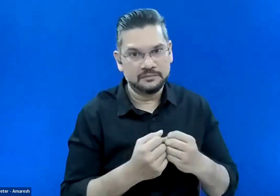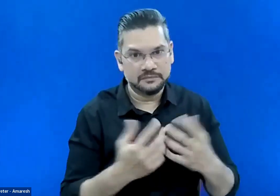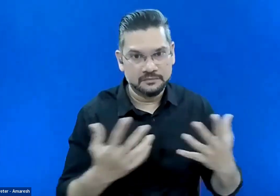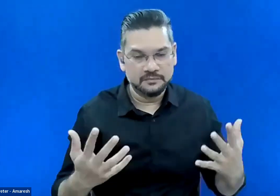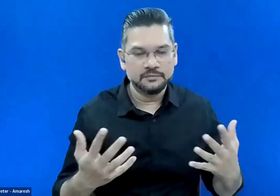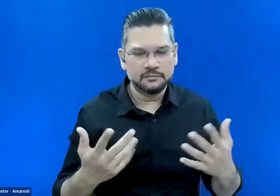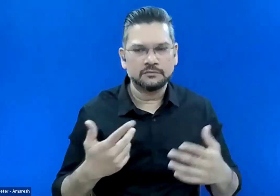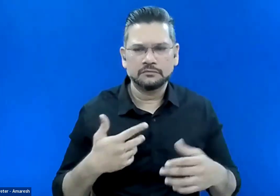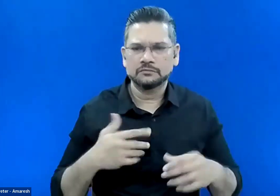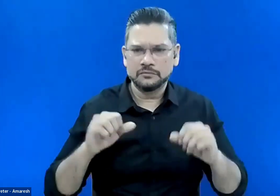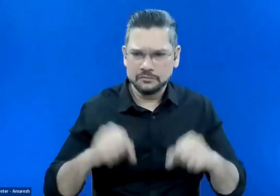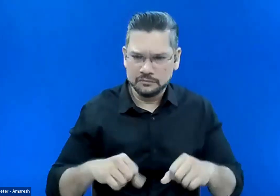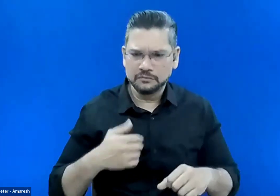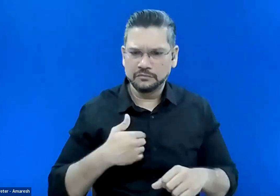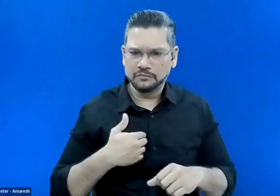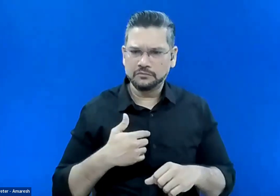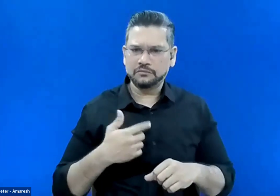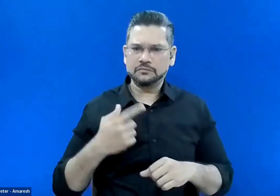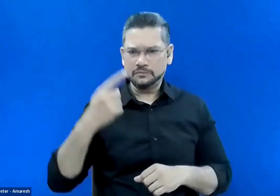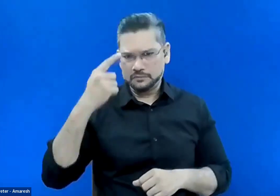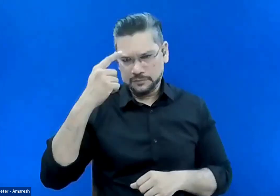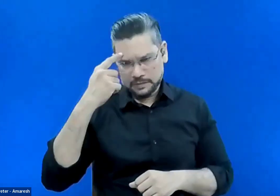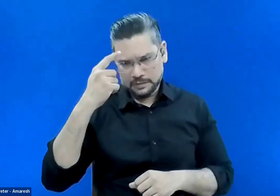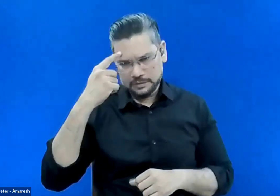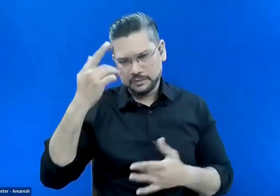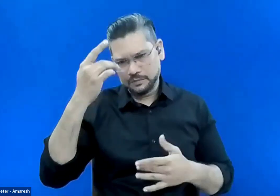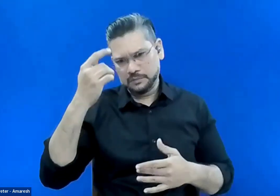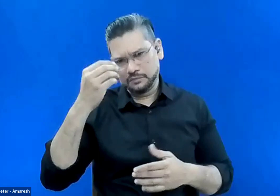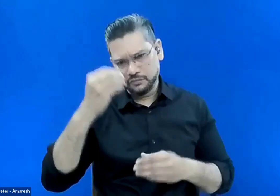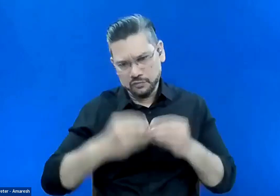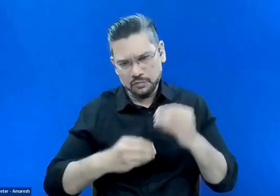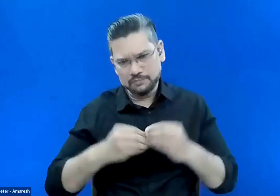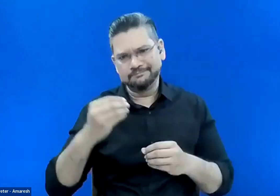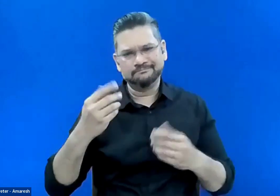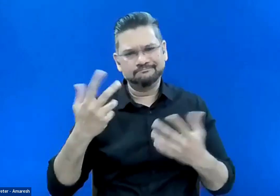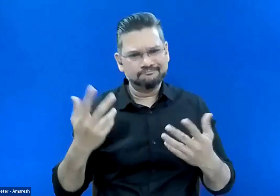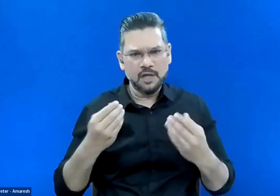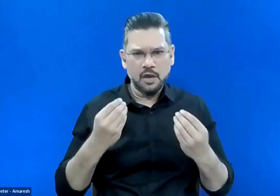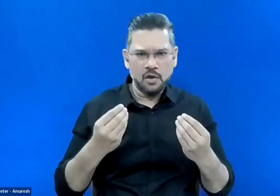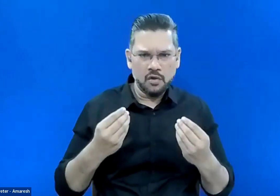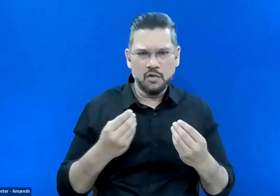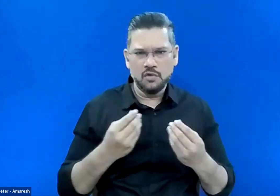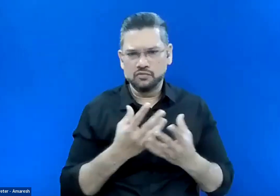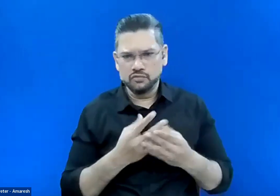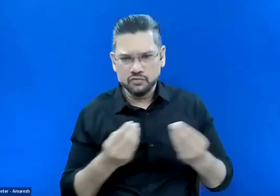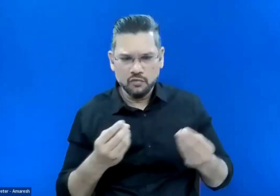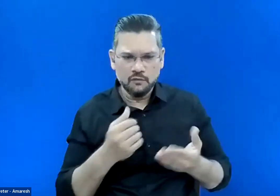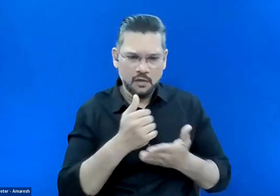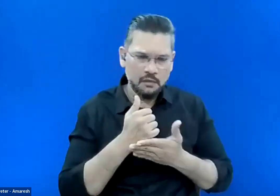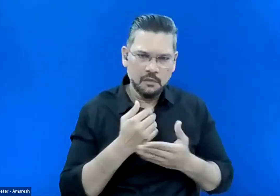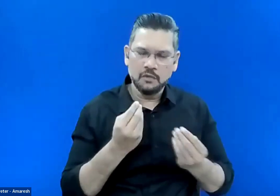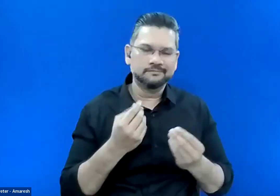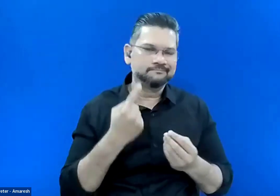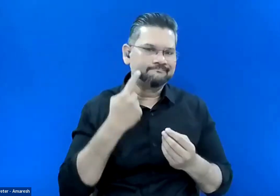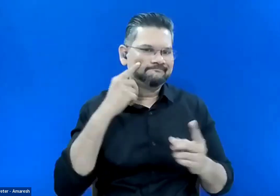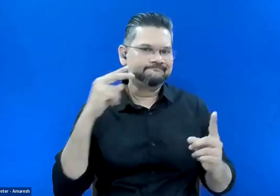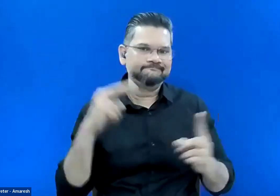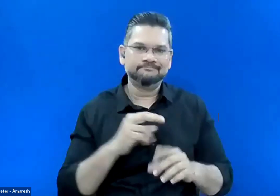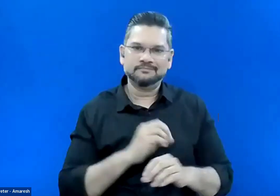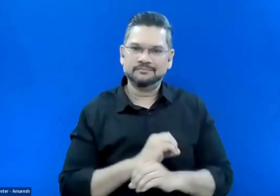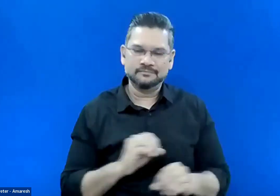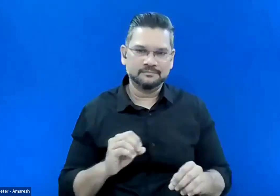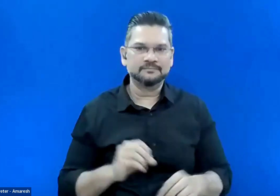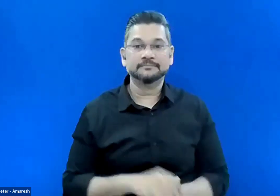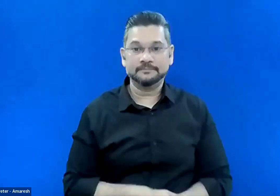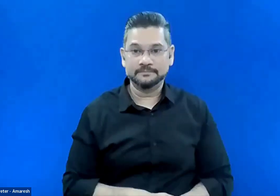illness that I experience? So that's one thing, coercion. That's where coercion really comes in.